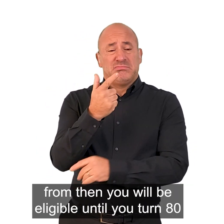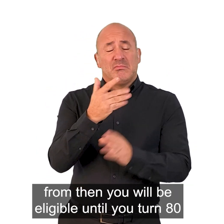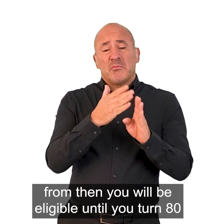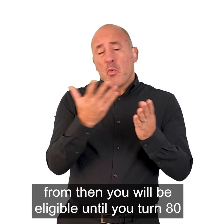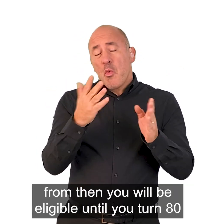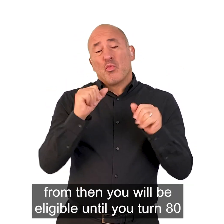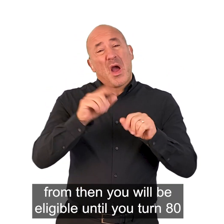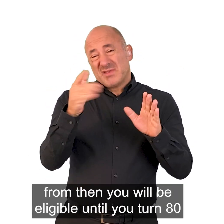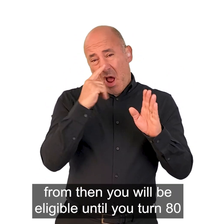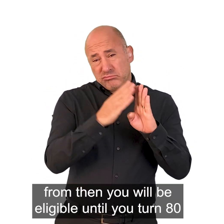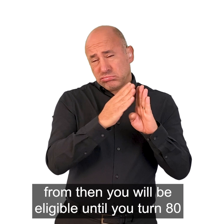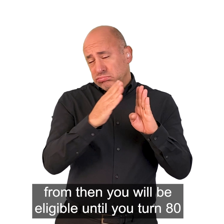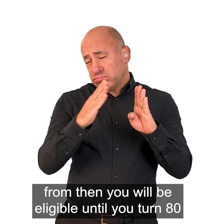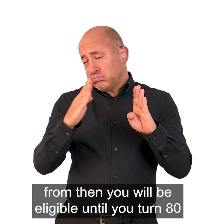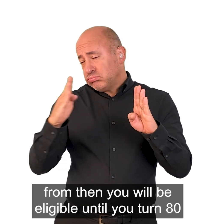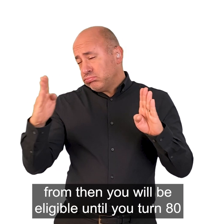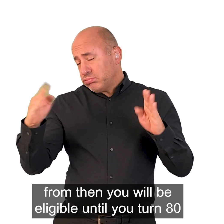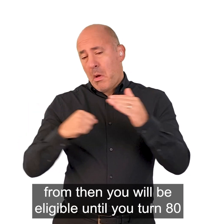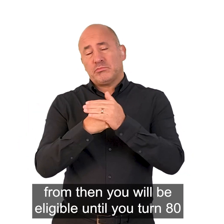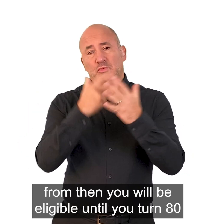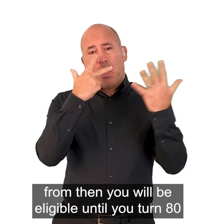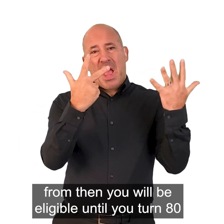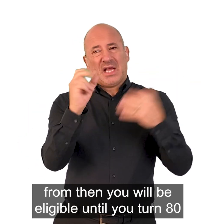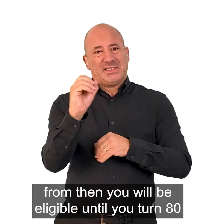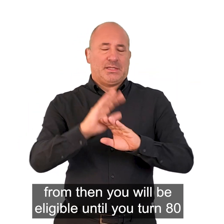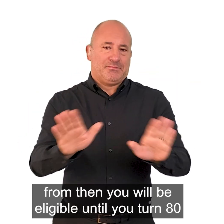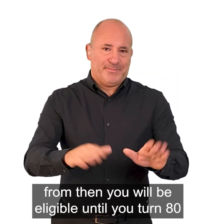From then, you will be eligible until you turn 80.